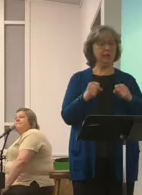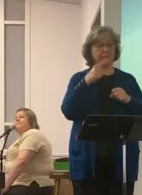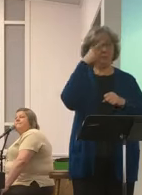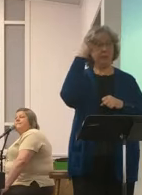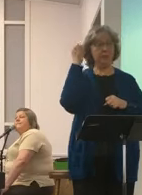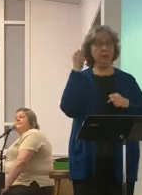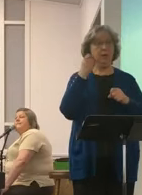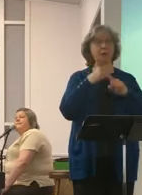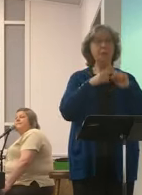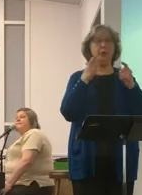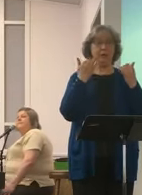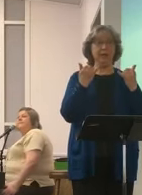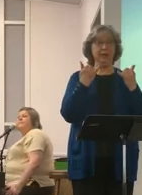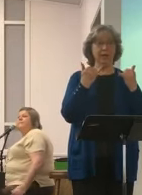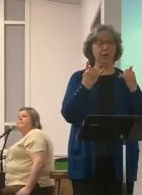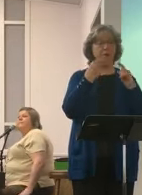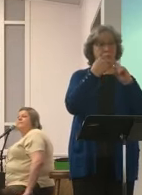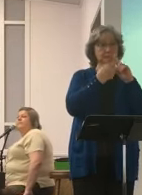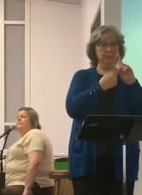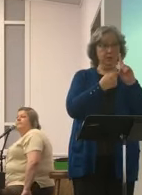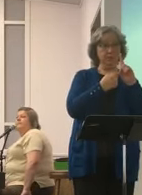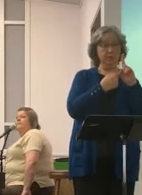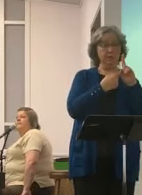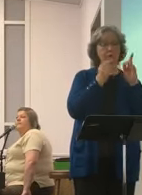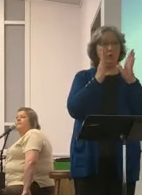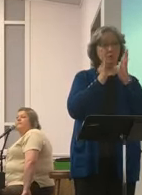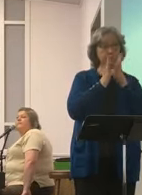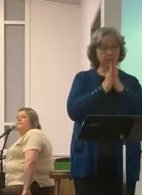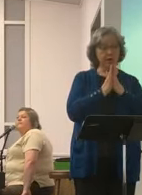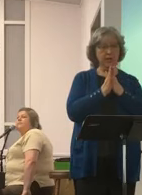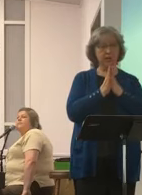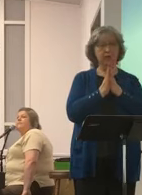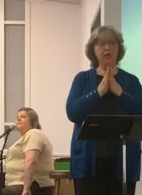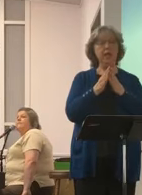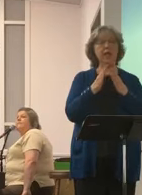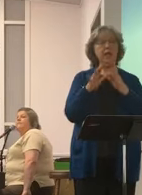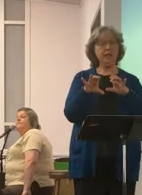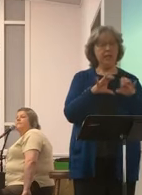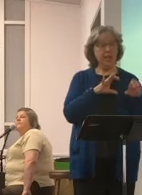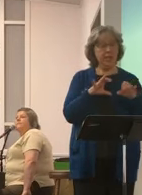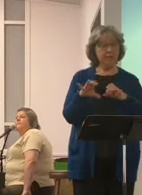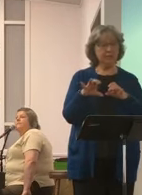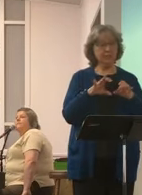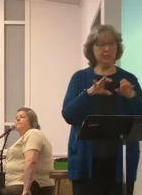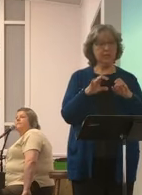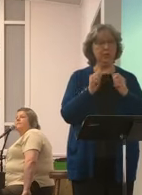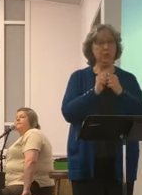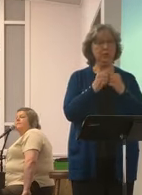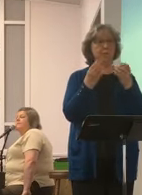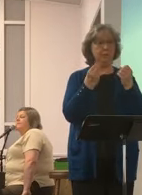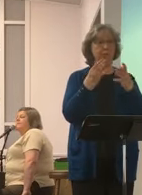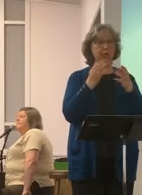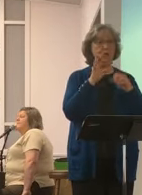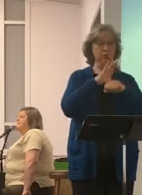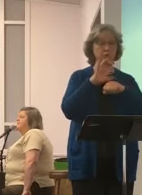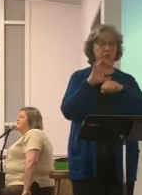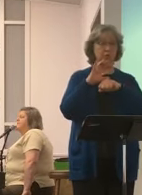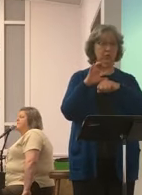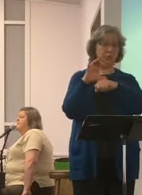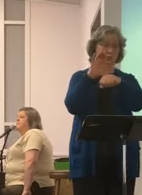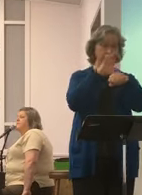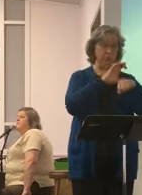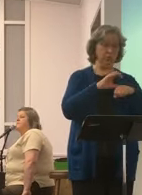But right now, this month, we're going to pray and we're going to act in accord with many other churches across our